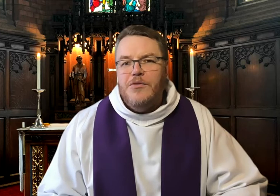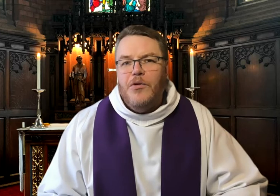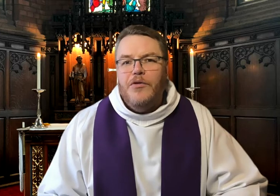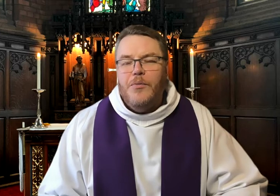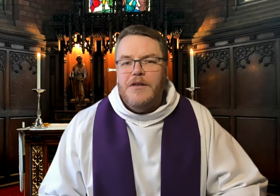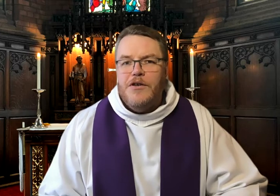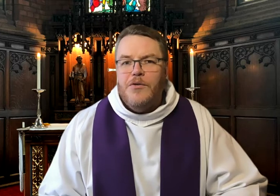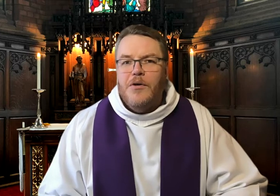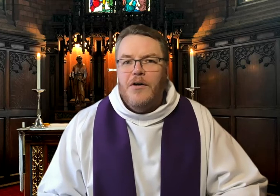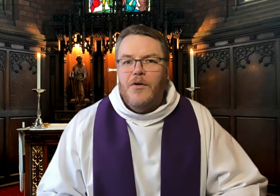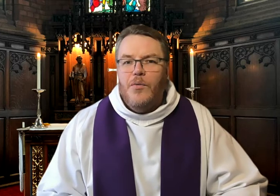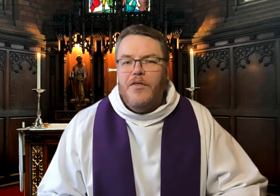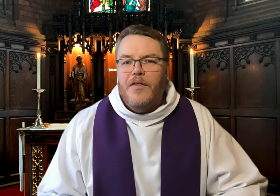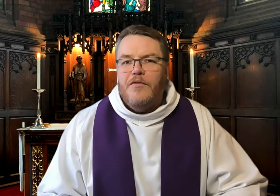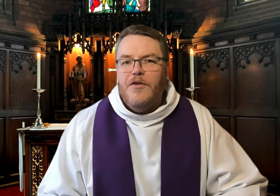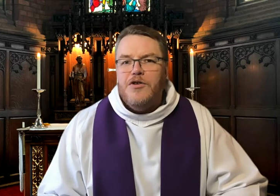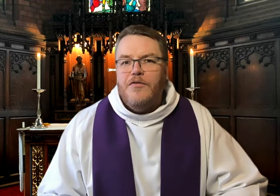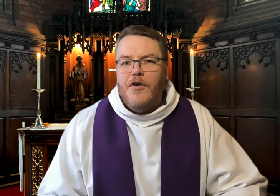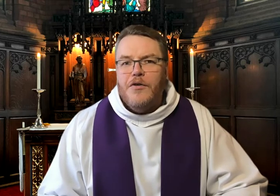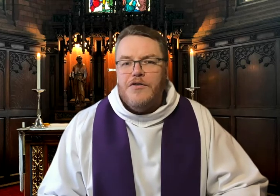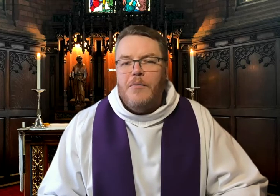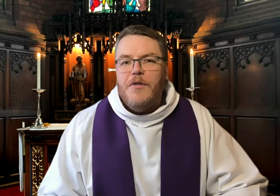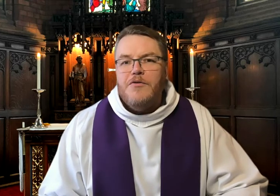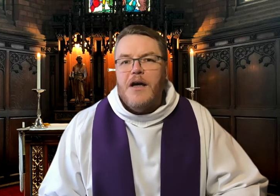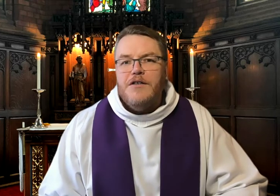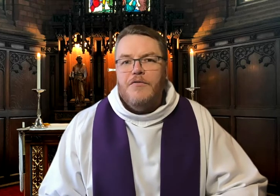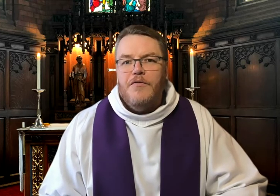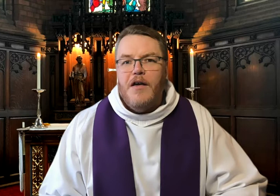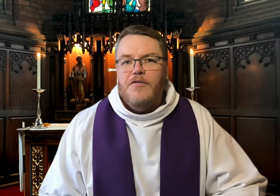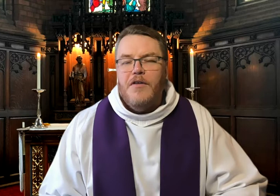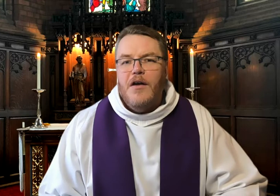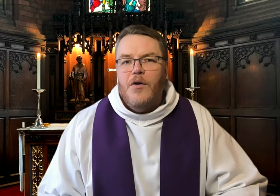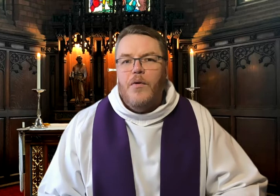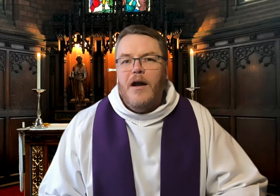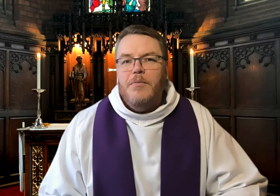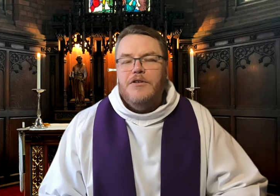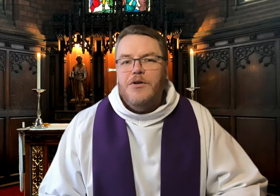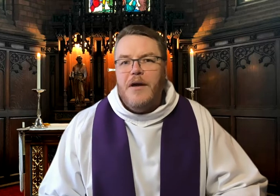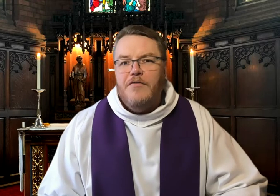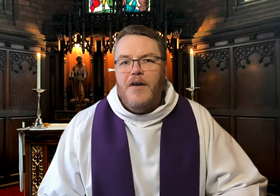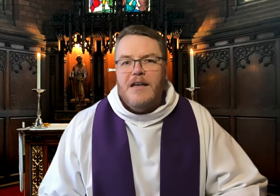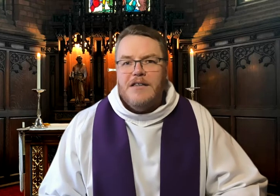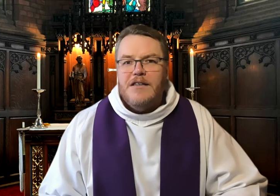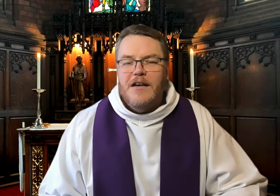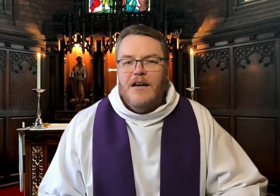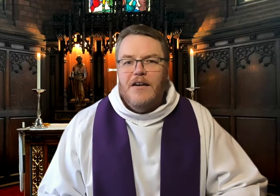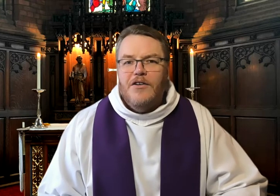all that we do with that future focus from those eyes of faith. We're able to invest not